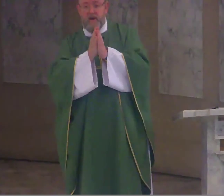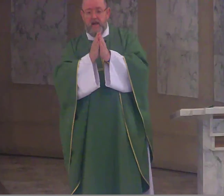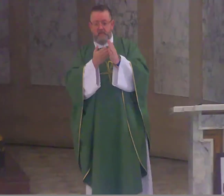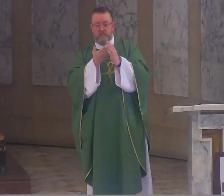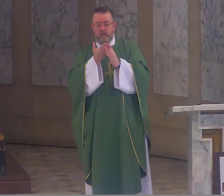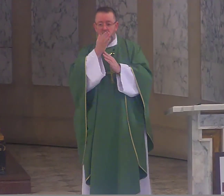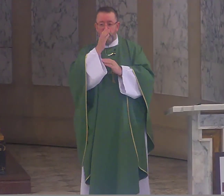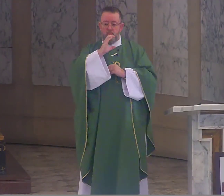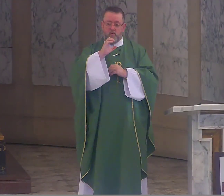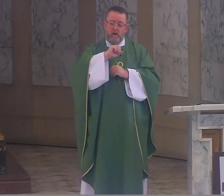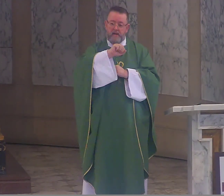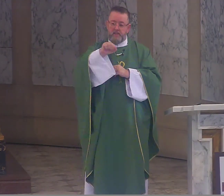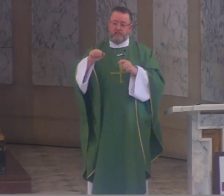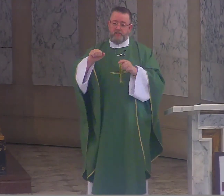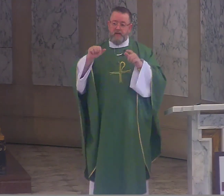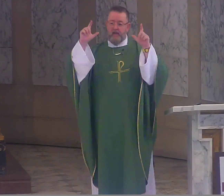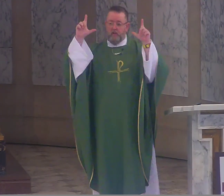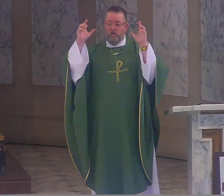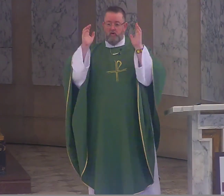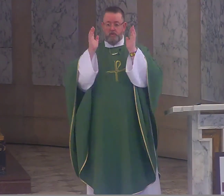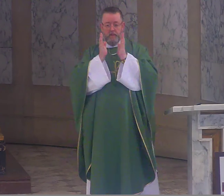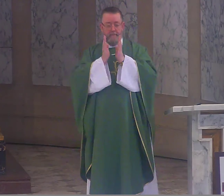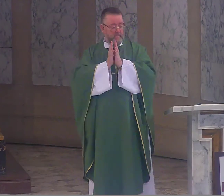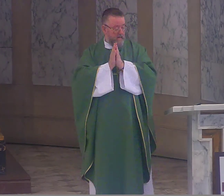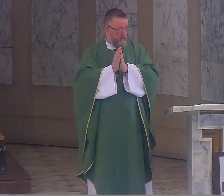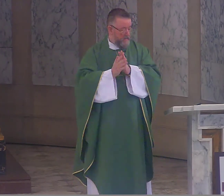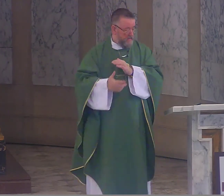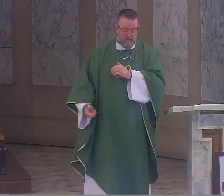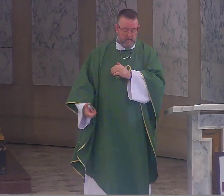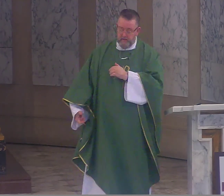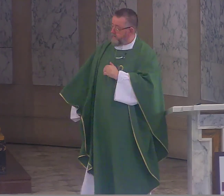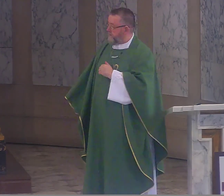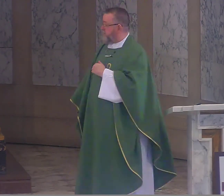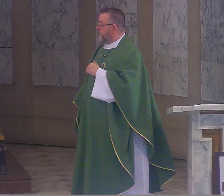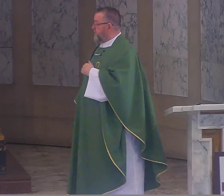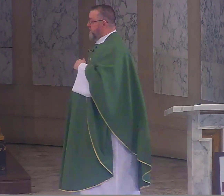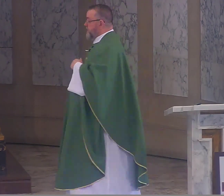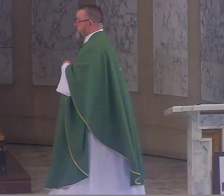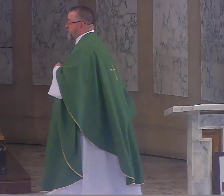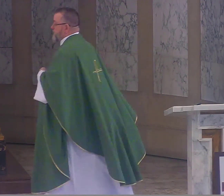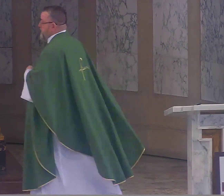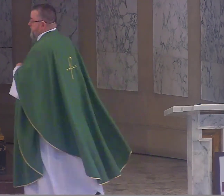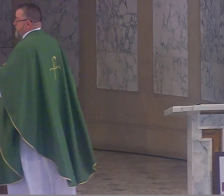our prayers through Christ our Lord. Amen.